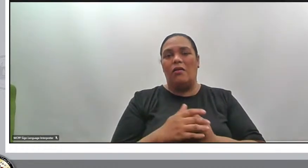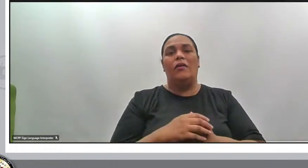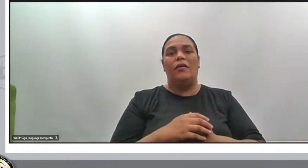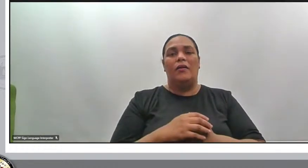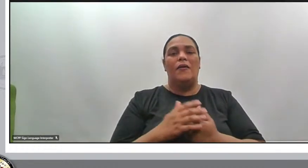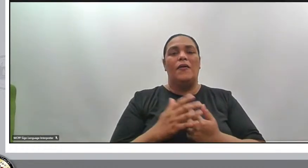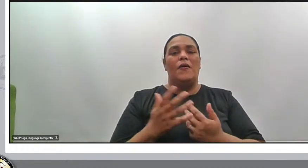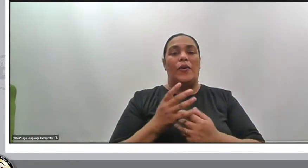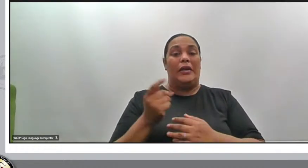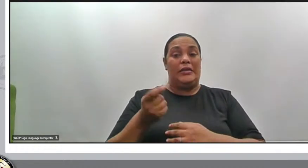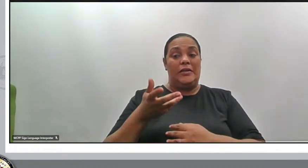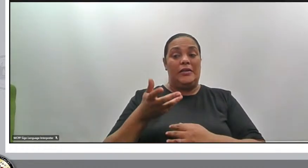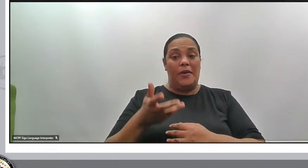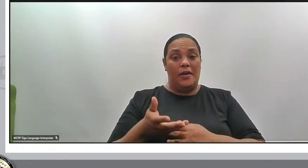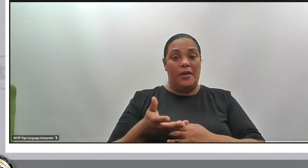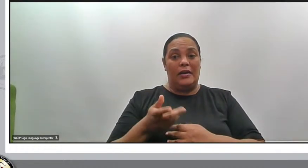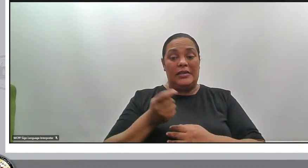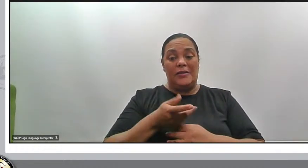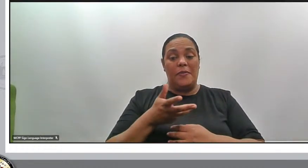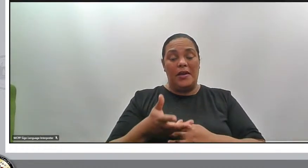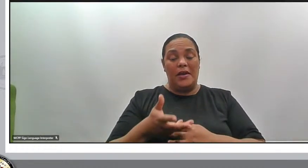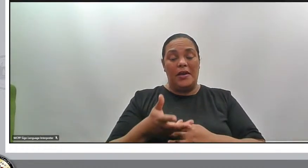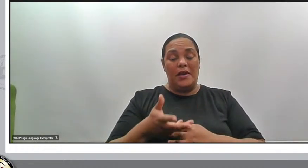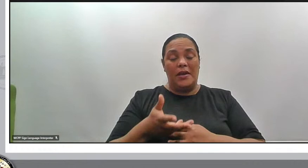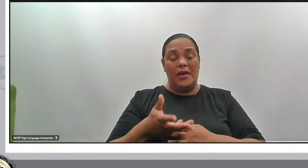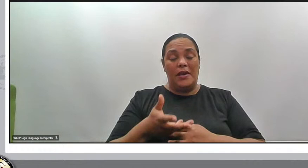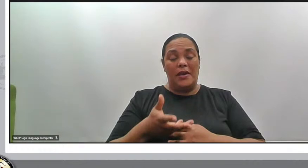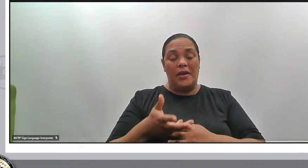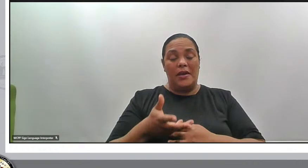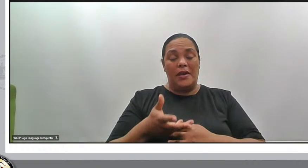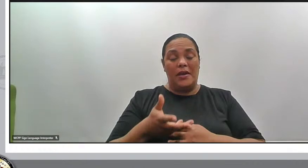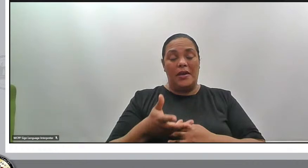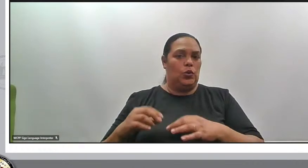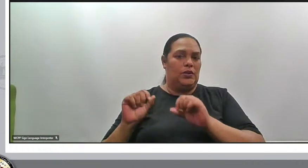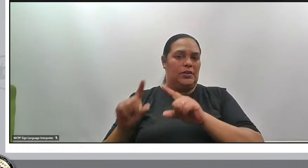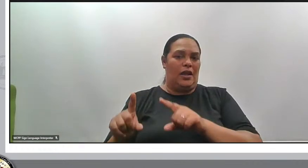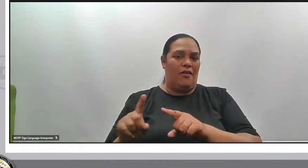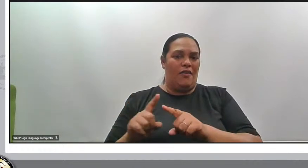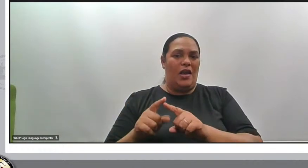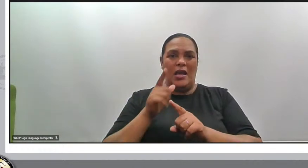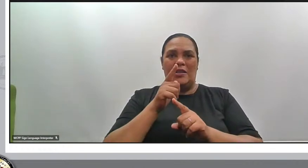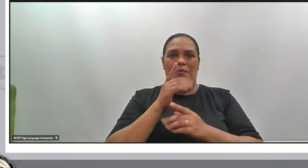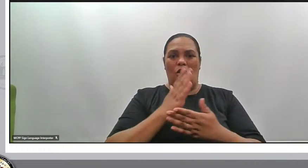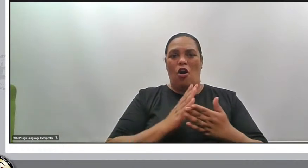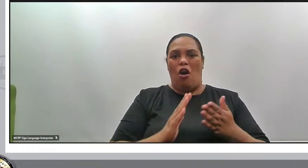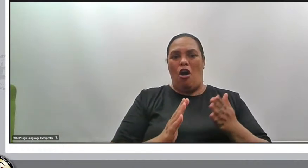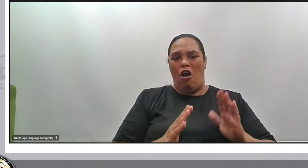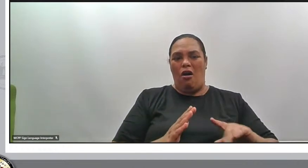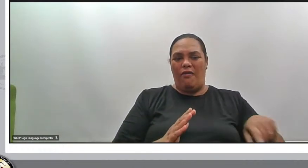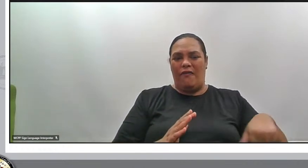Where the speaker's office makes decision and speak on behalf of us as members of